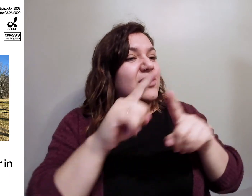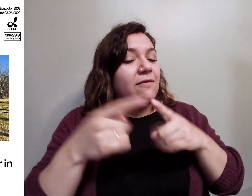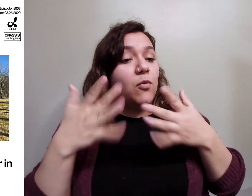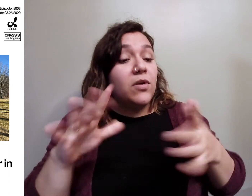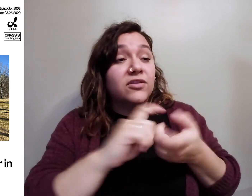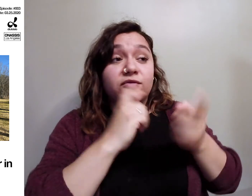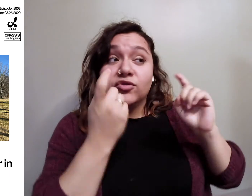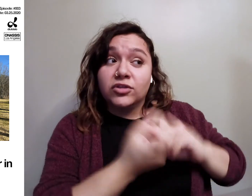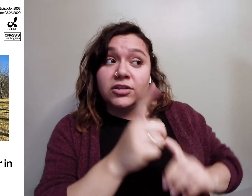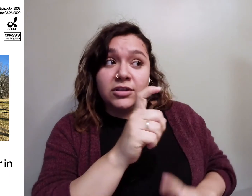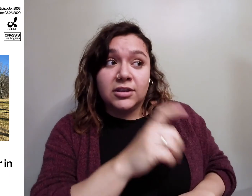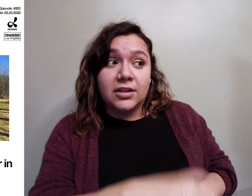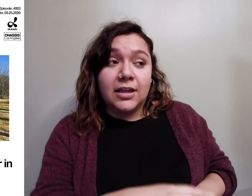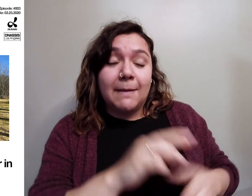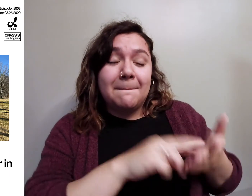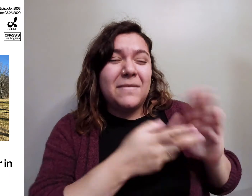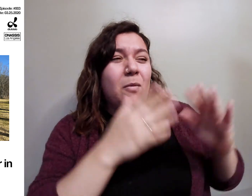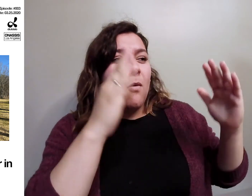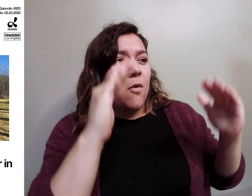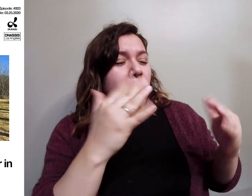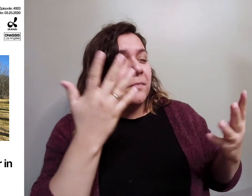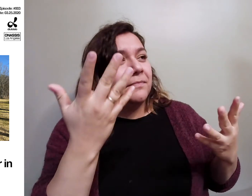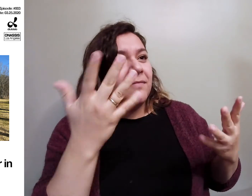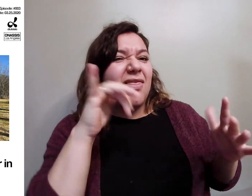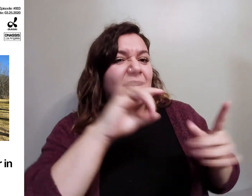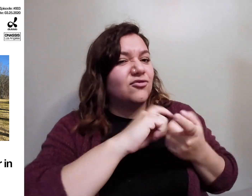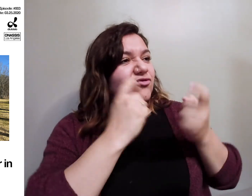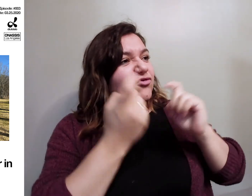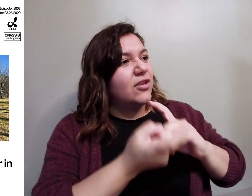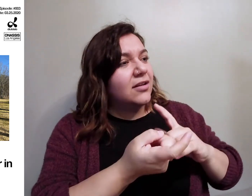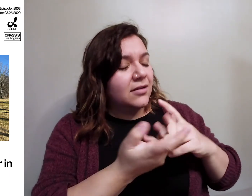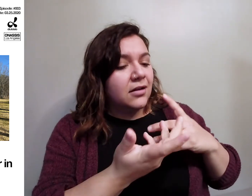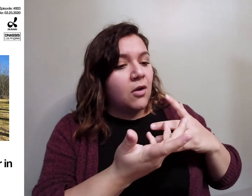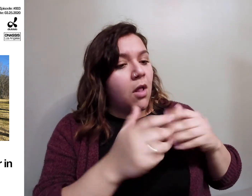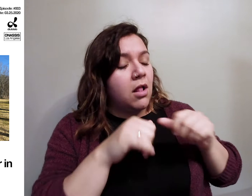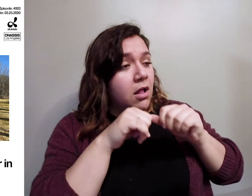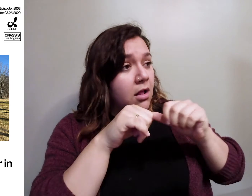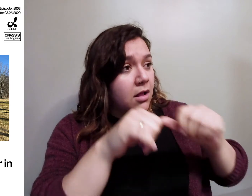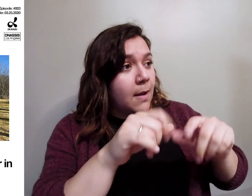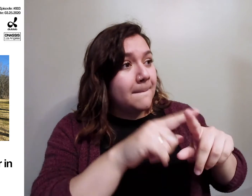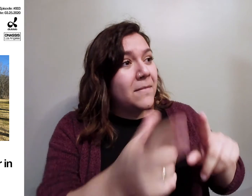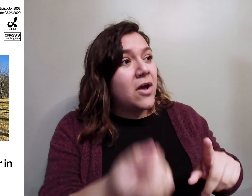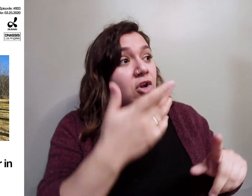Right, let this storm pass quickly. Maira, do you get bored?